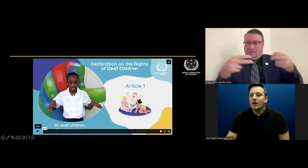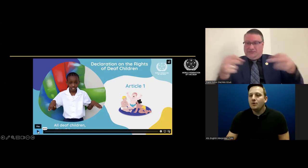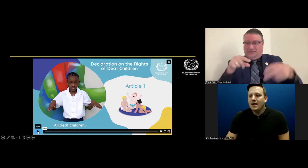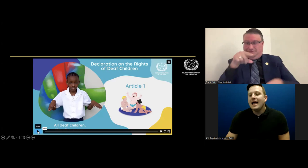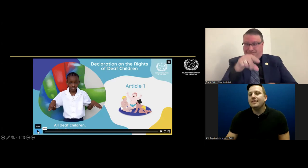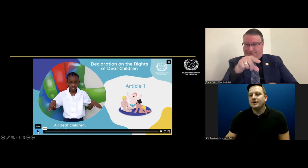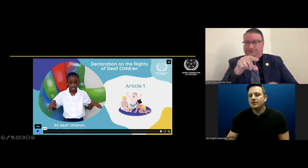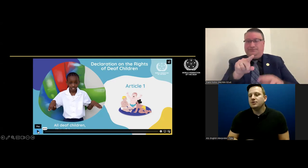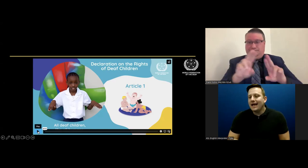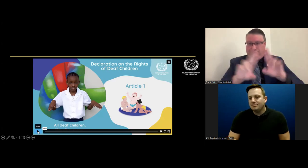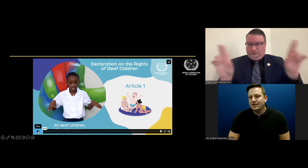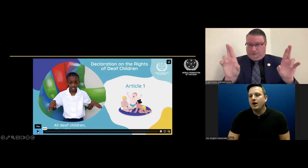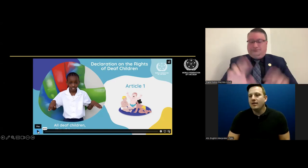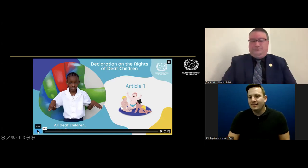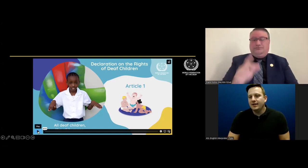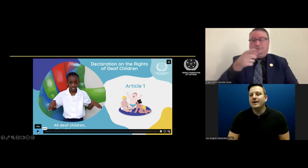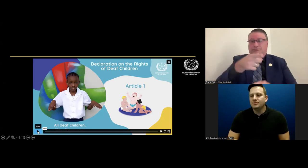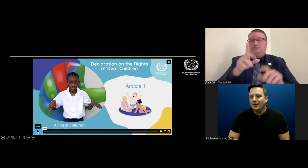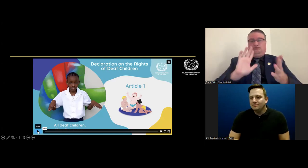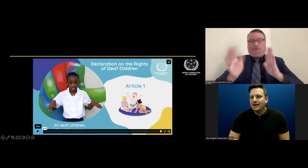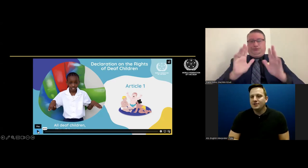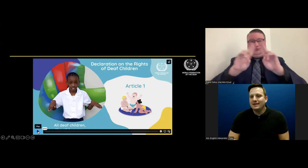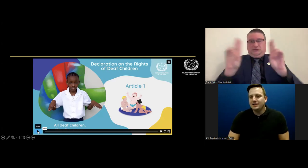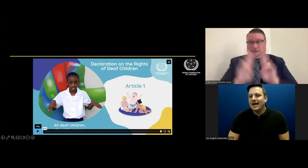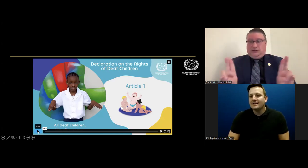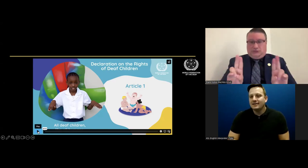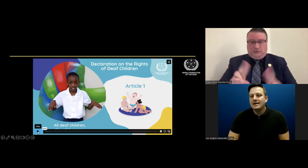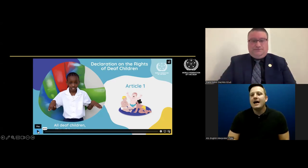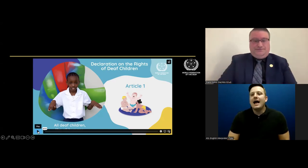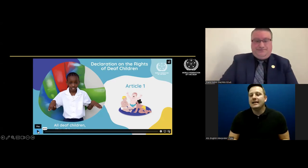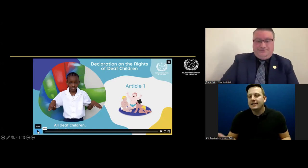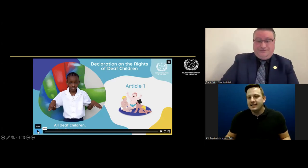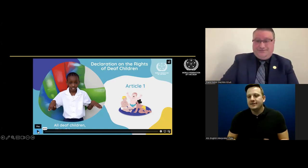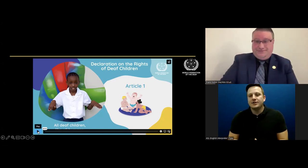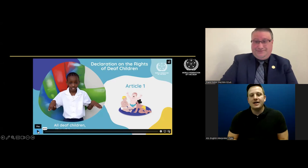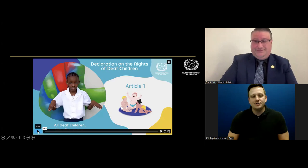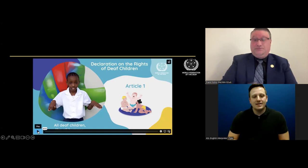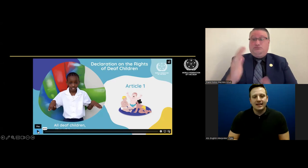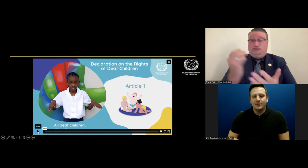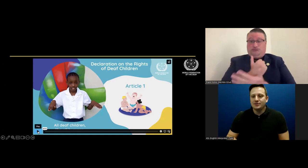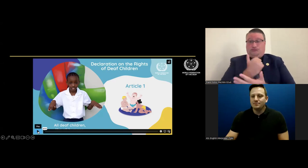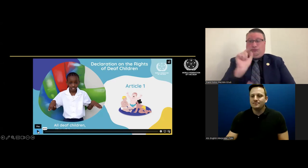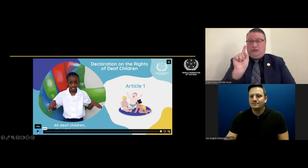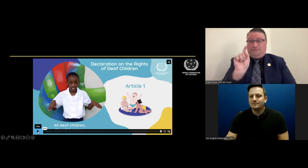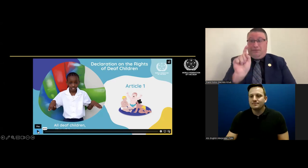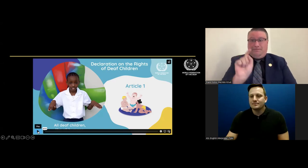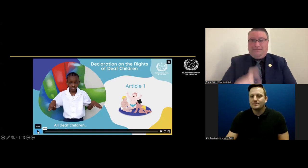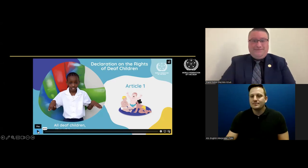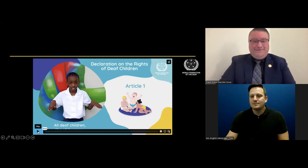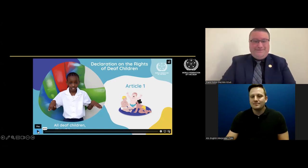Oh, and there is also captioning on the video as well. I should mention that, and it is in International Sign Language.